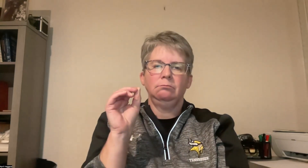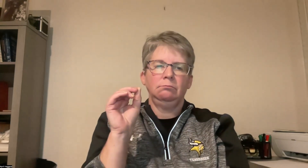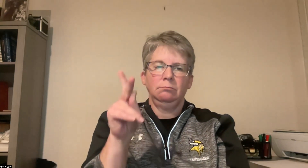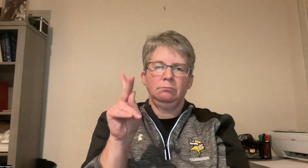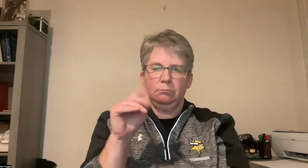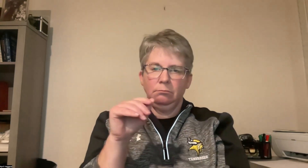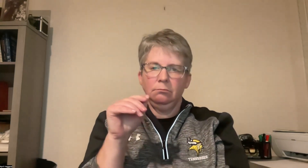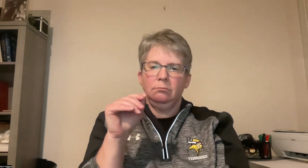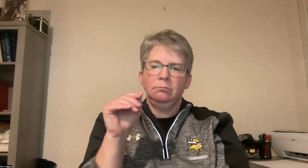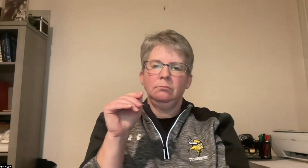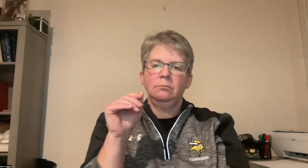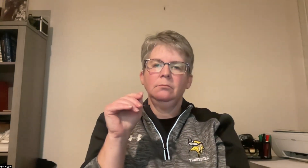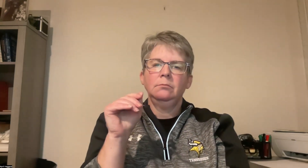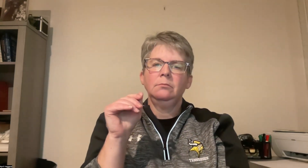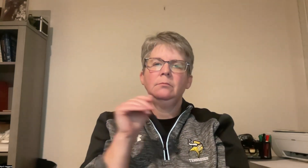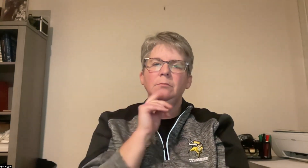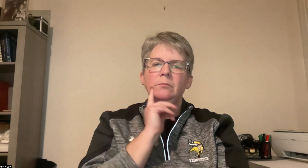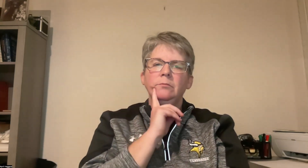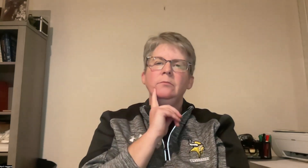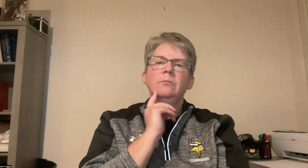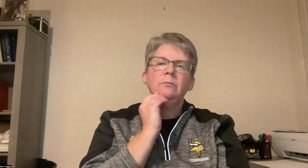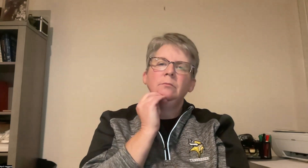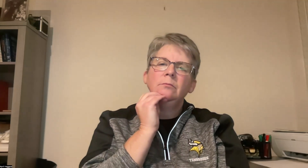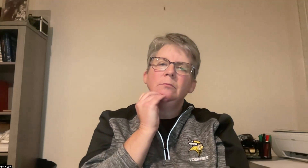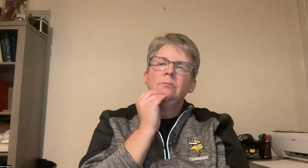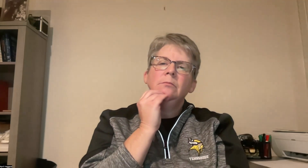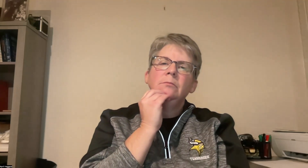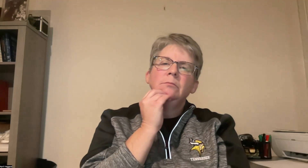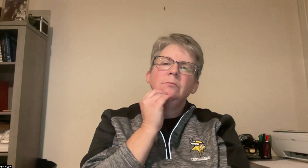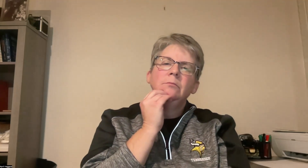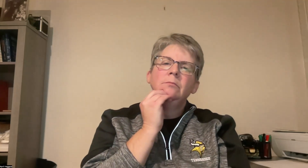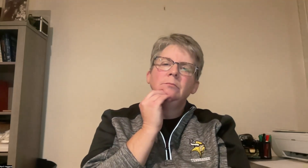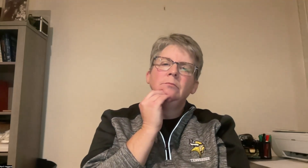to do that, tonight. That would be my rationale. Because it says,